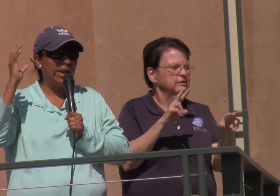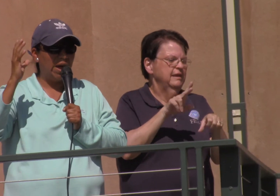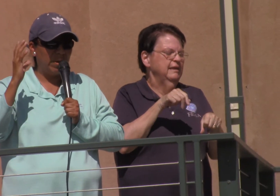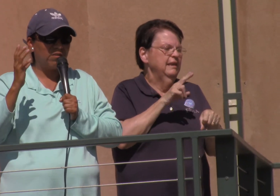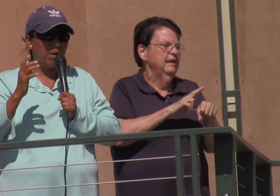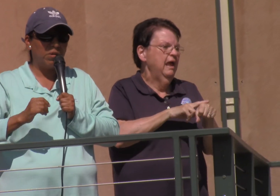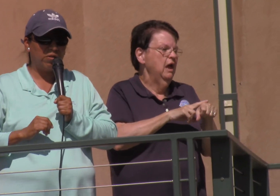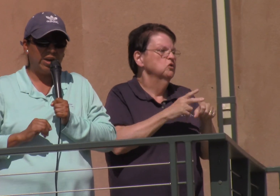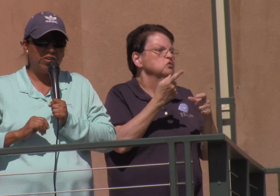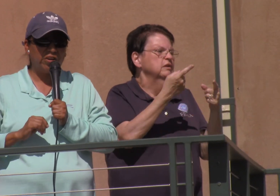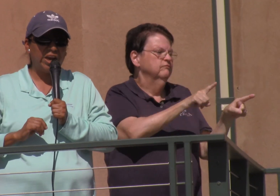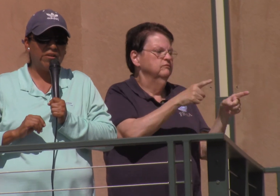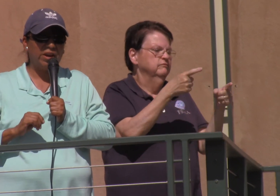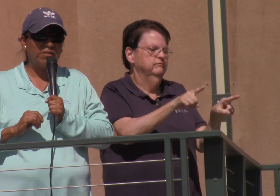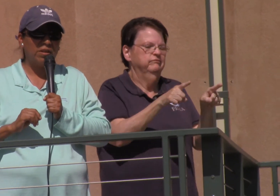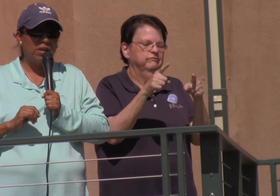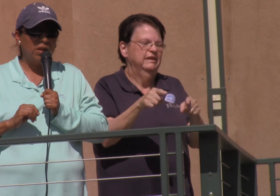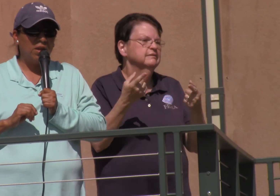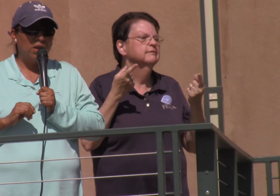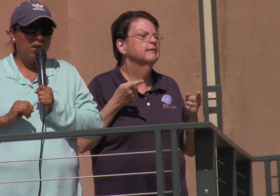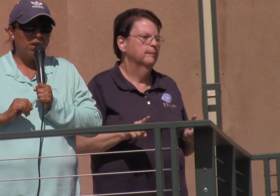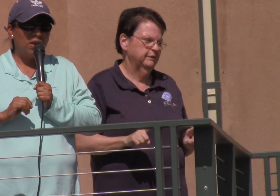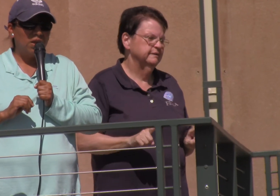natural dynamics that Mother Nature carries.